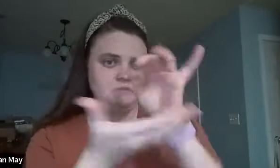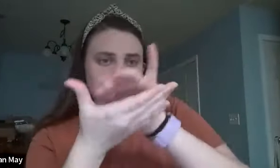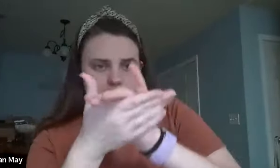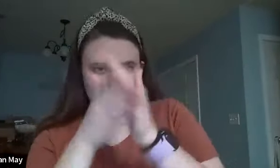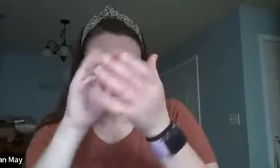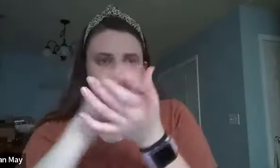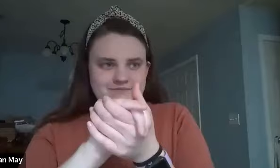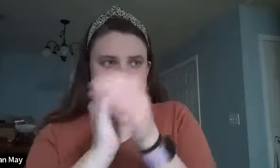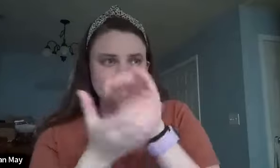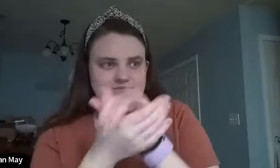burger.